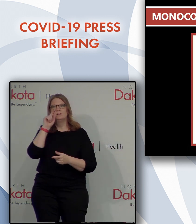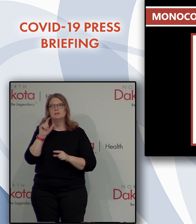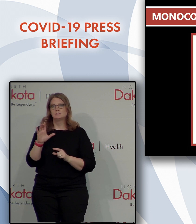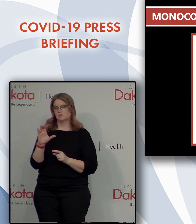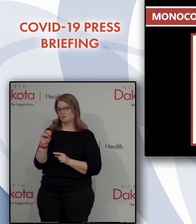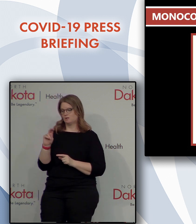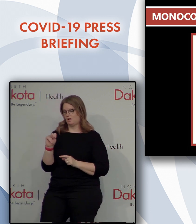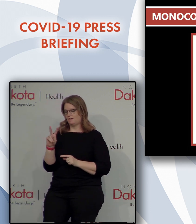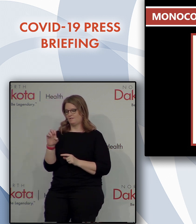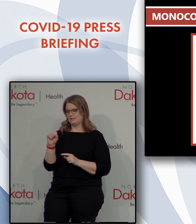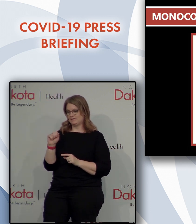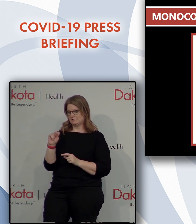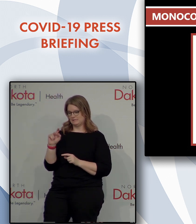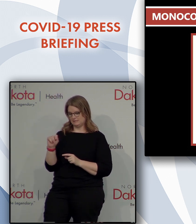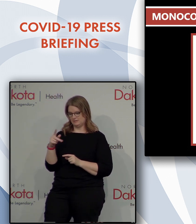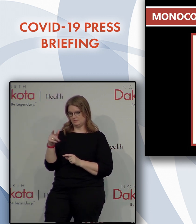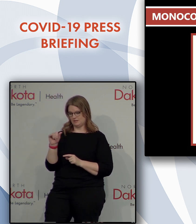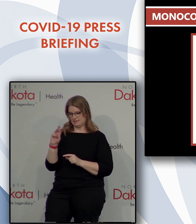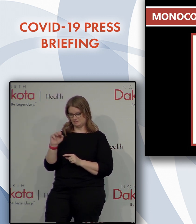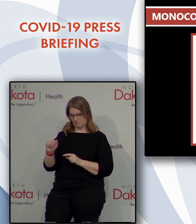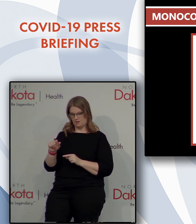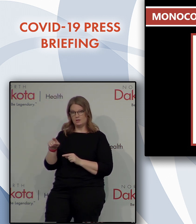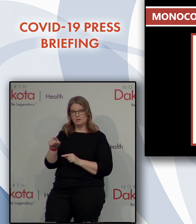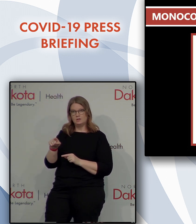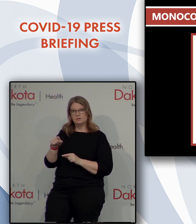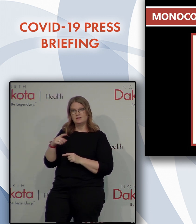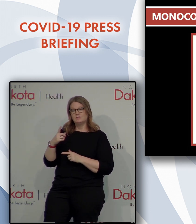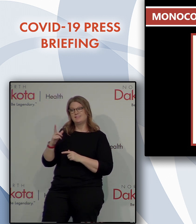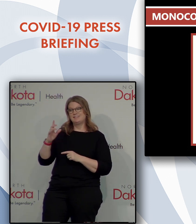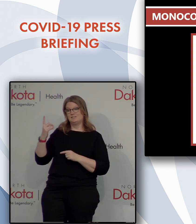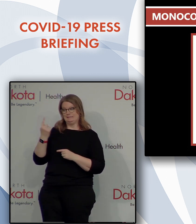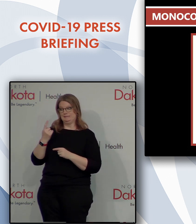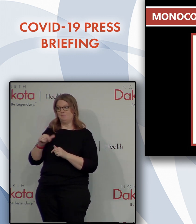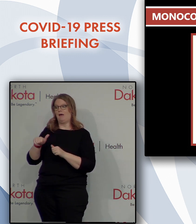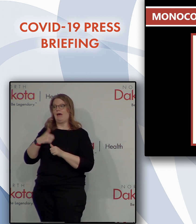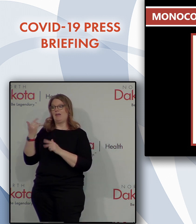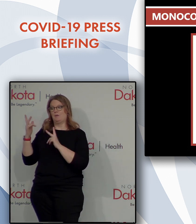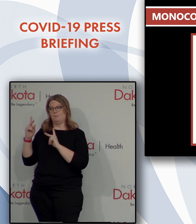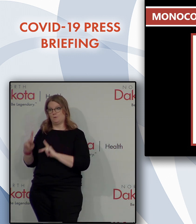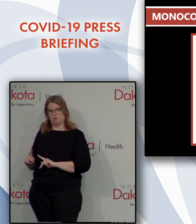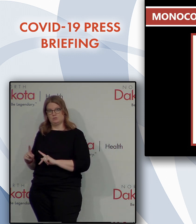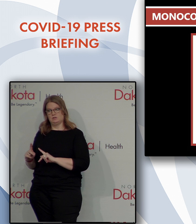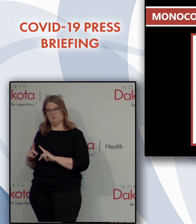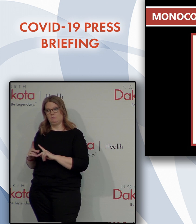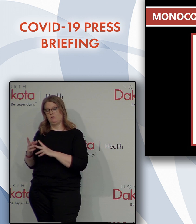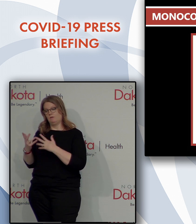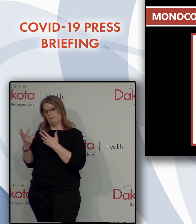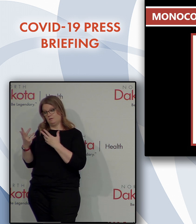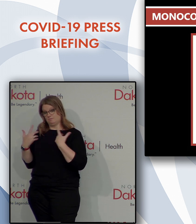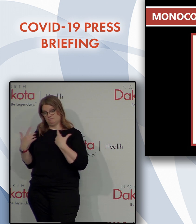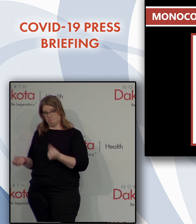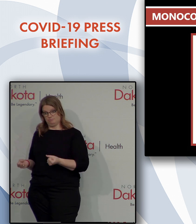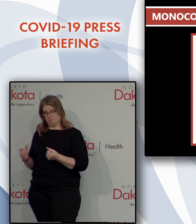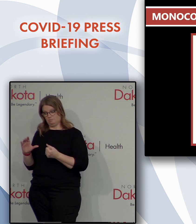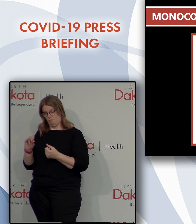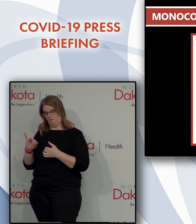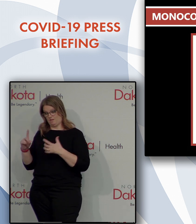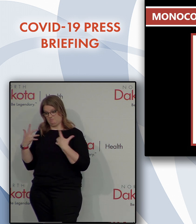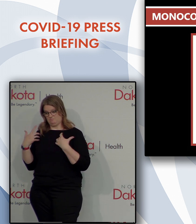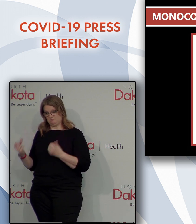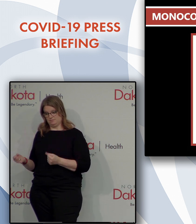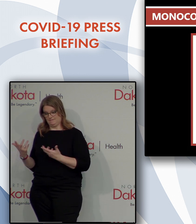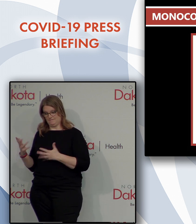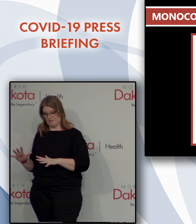Convalescent plasma works by providing the antibodies that someone before you made to fight their own COVID-19 infection